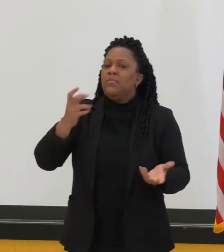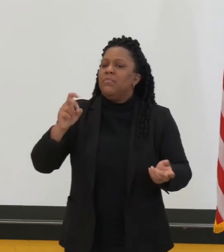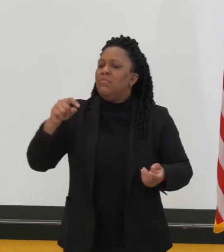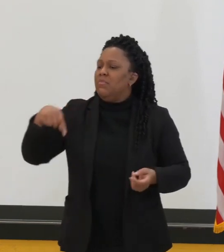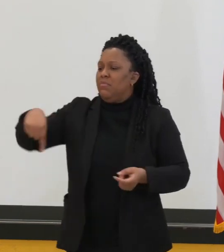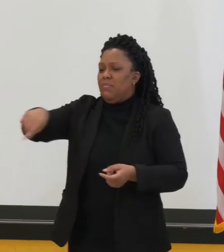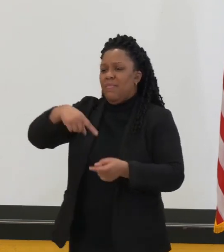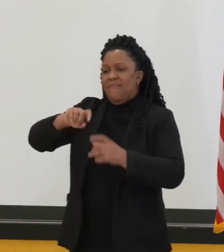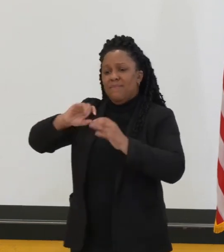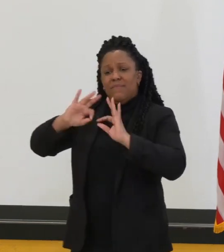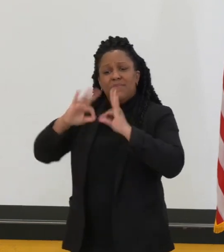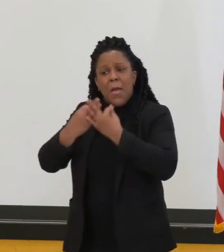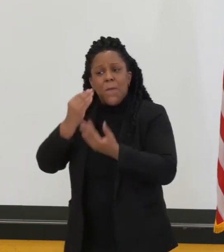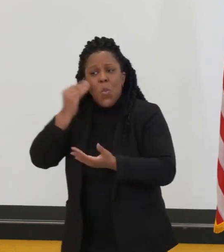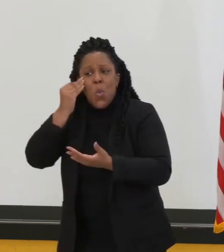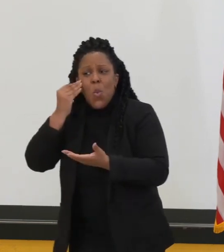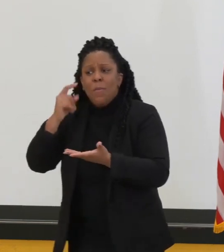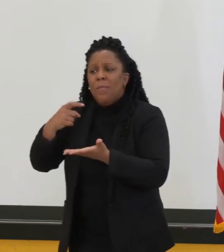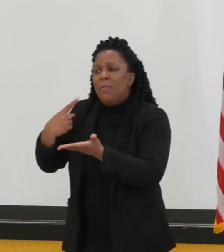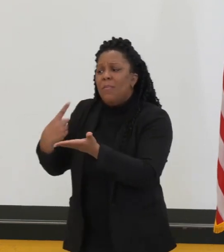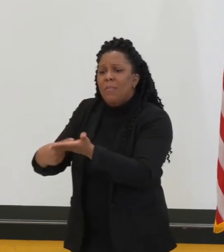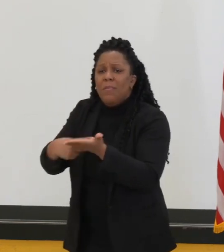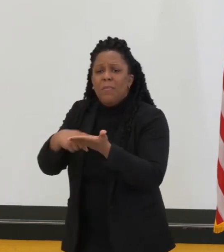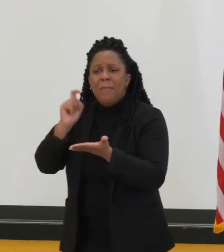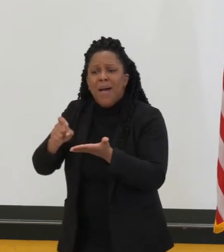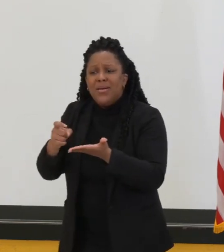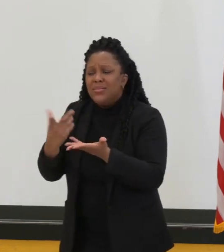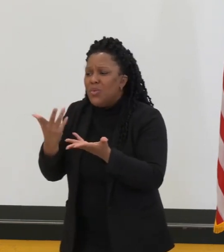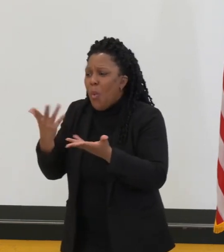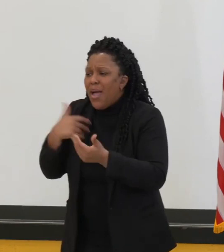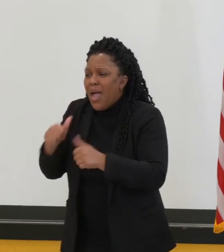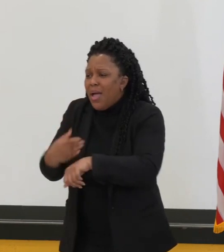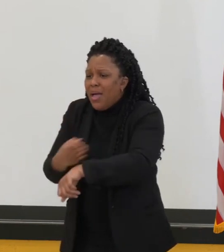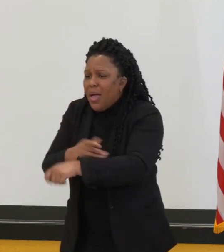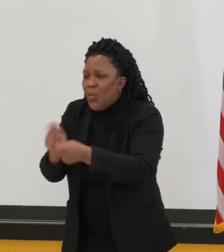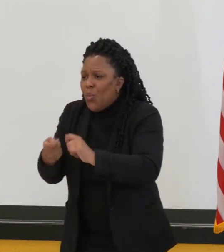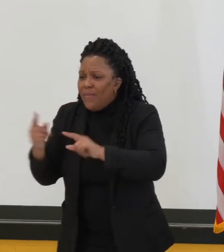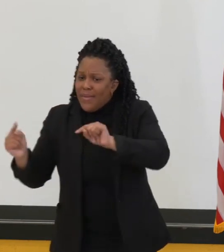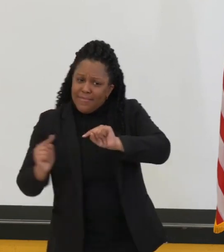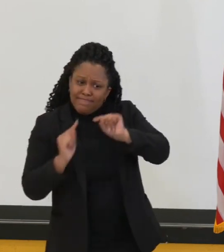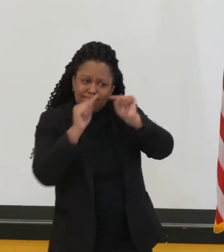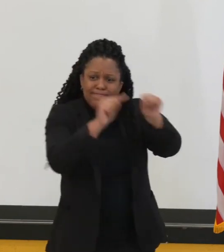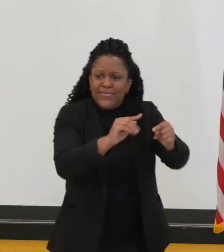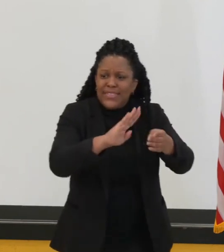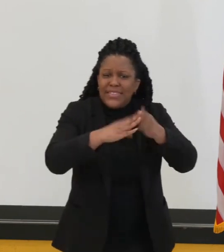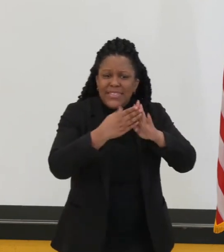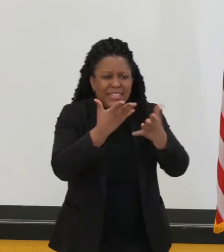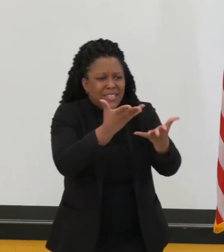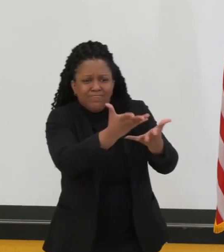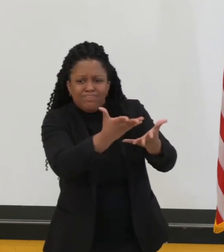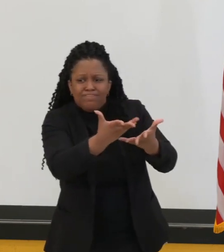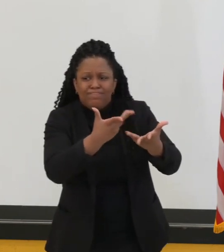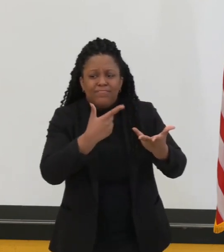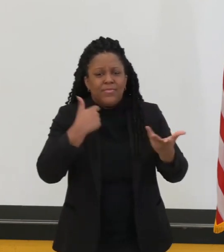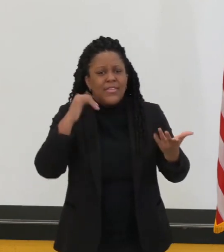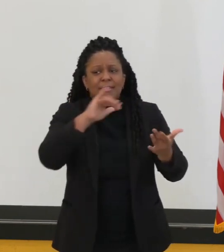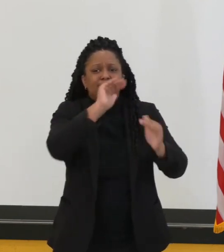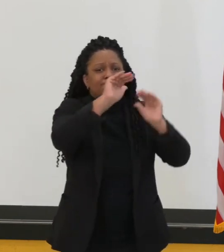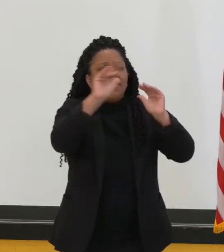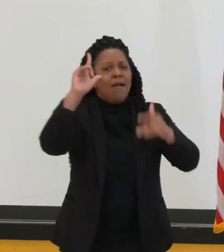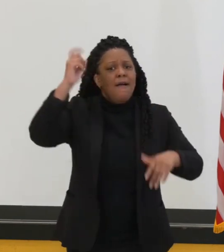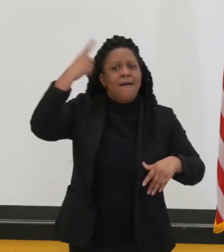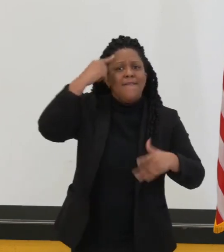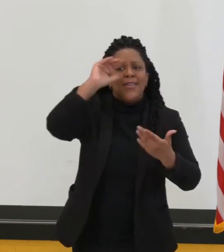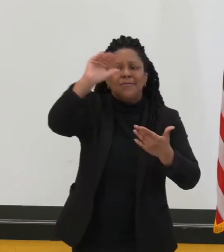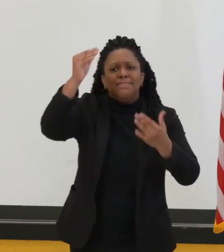state legislature, and we need to create the safe space for where that can happen. But for those who choose to go out, and as Mayor Carter said, to